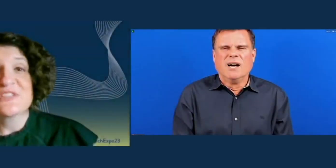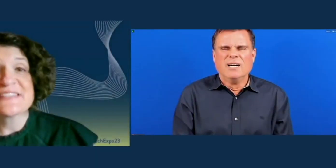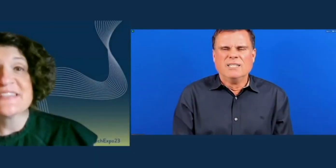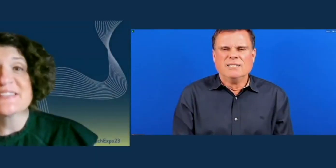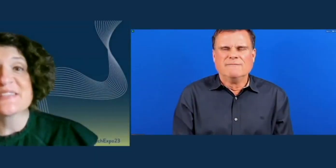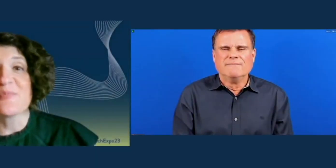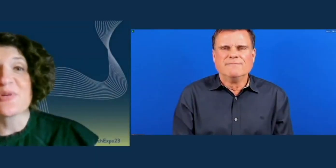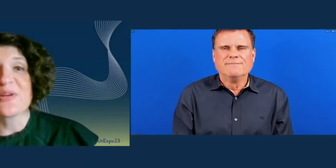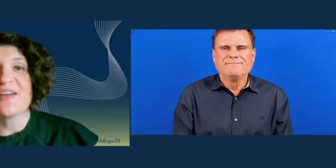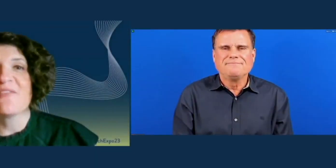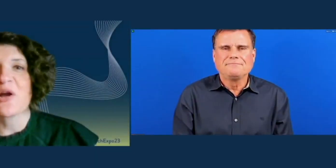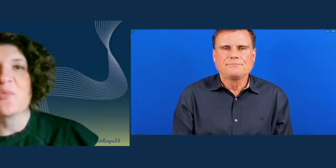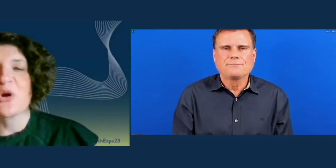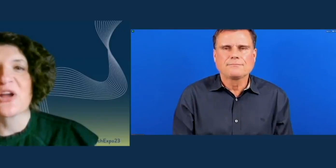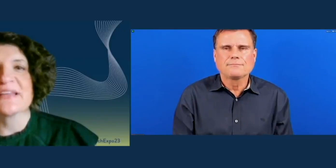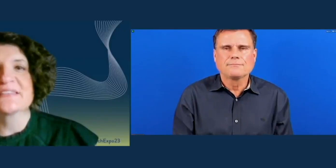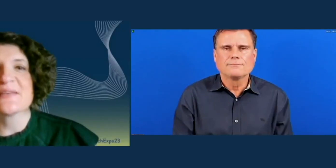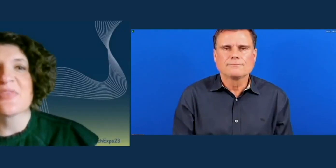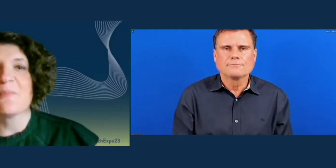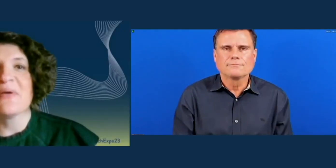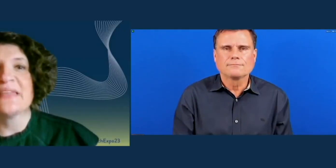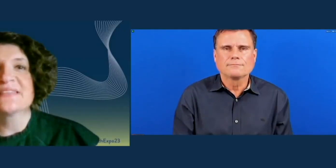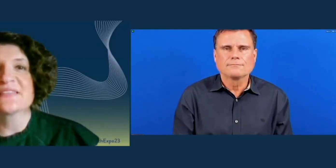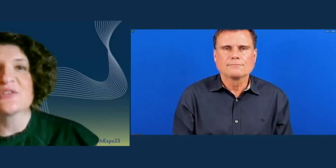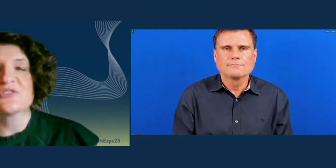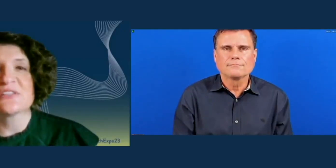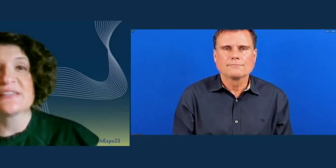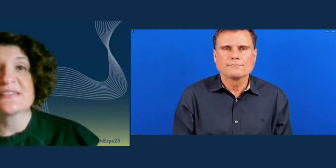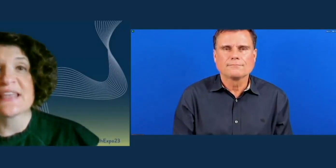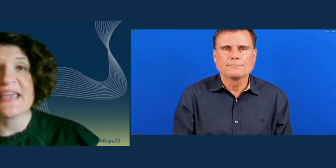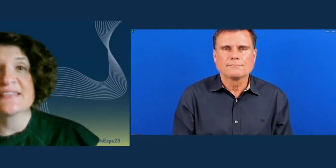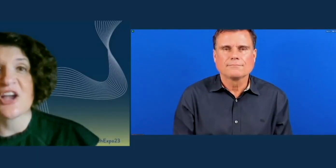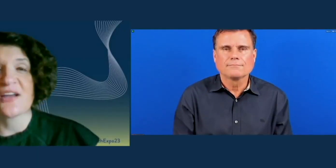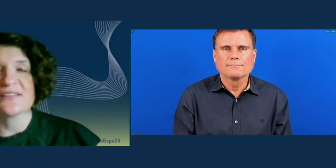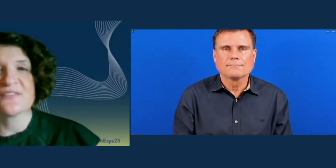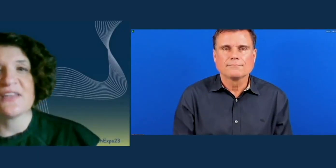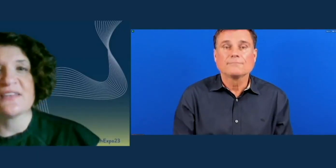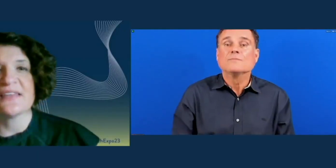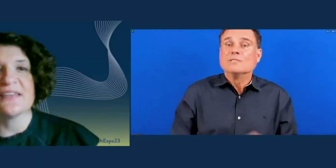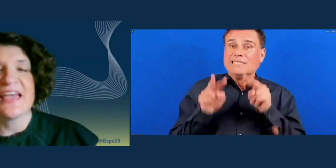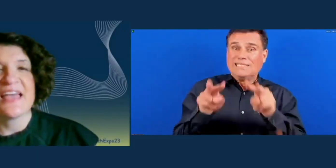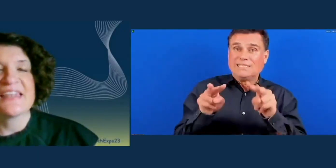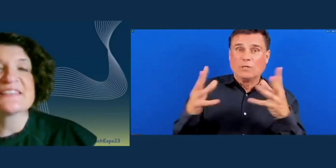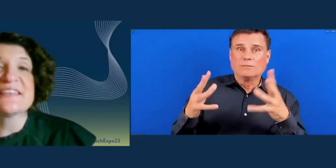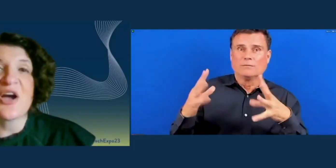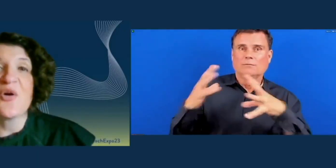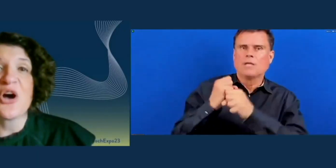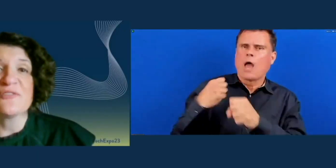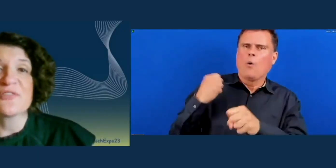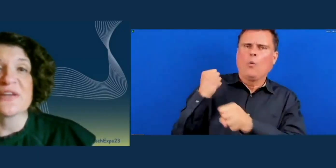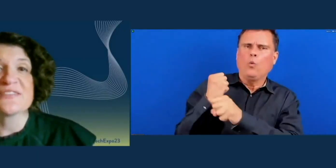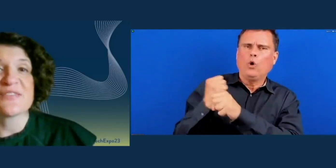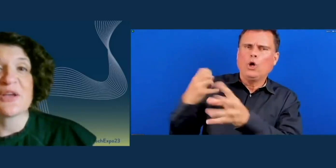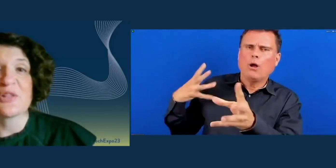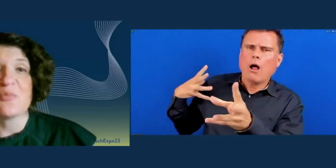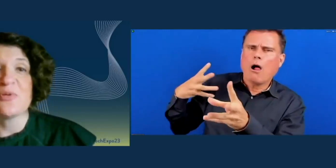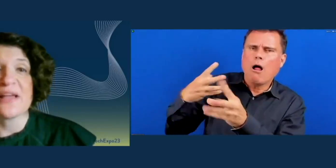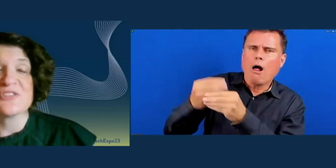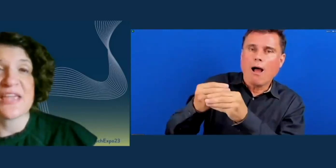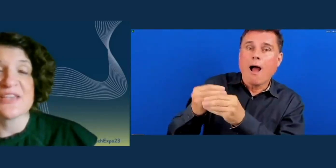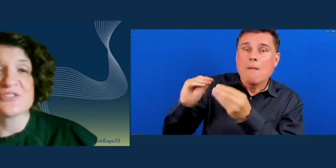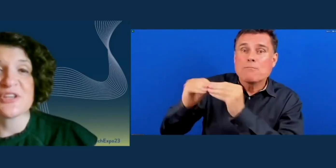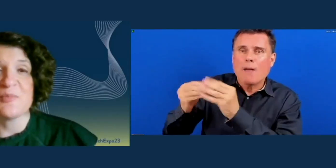You've just seen a summary of our work and some of the many solutions ACR has funded and is now offering to the